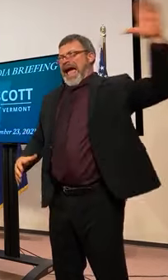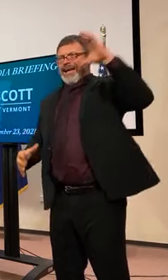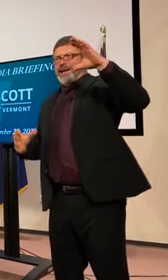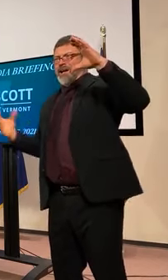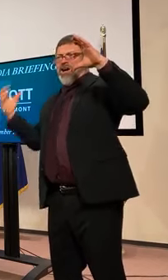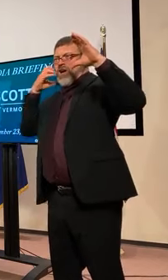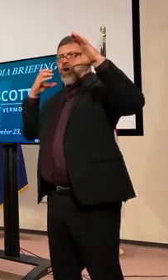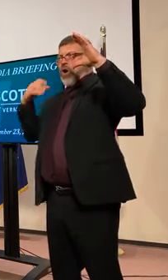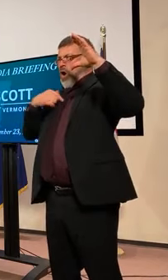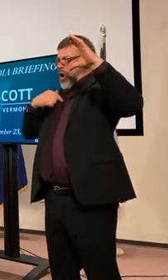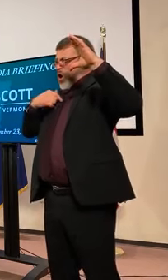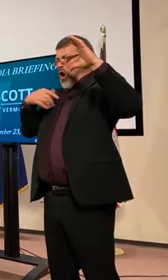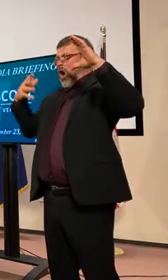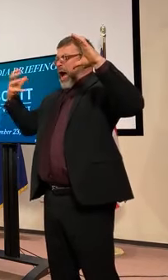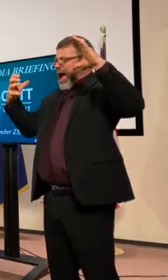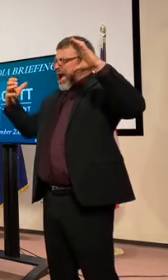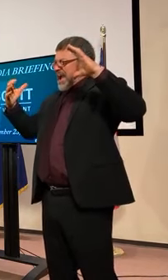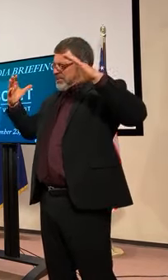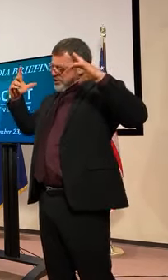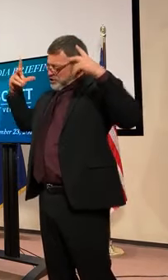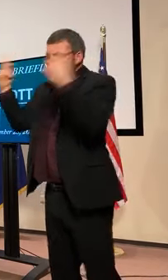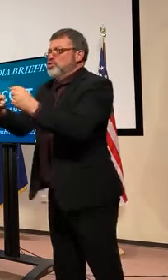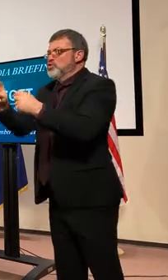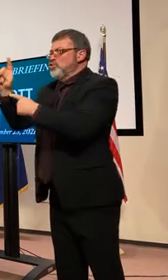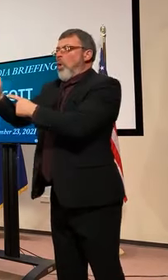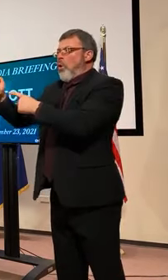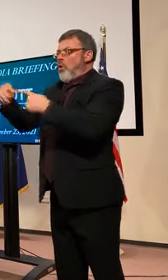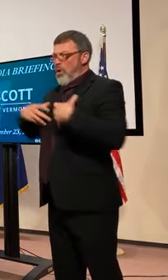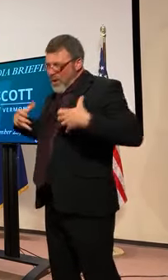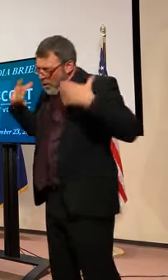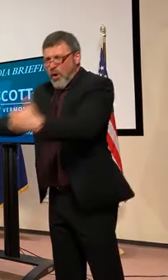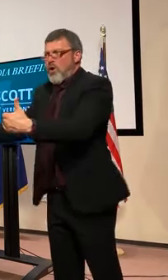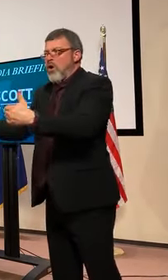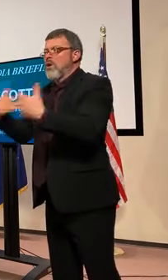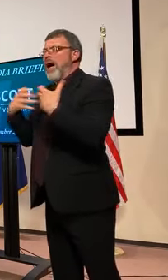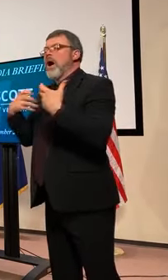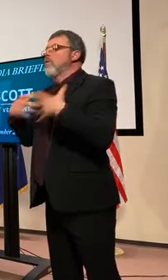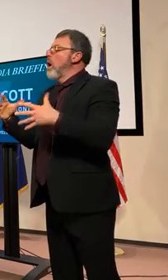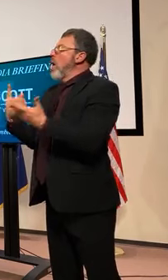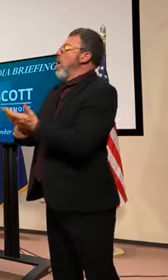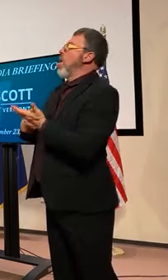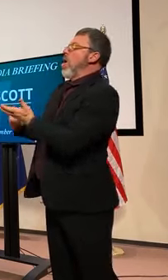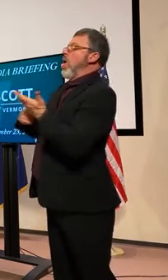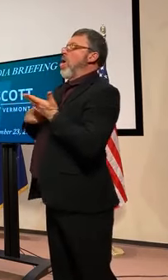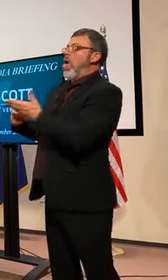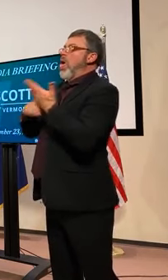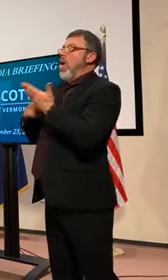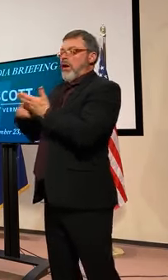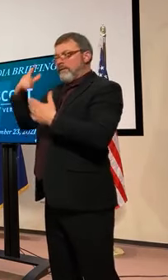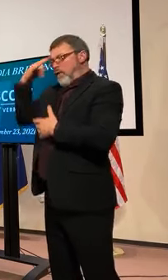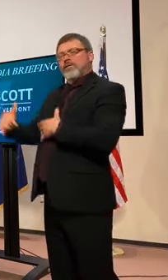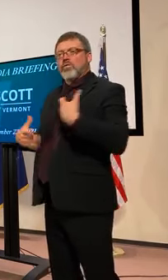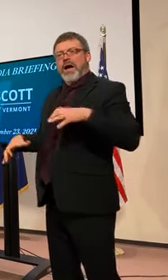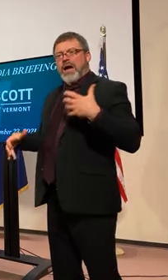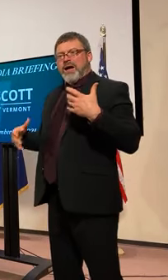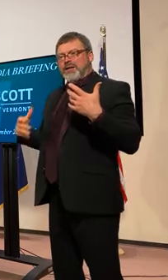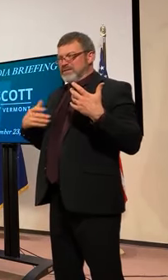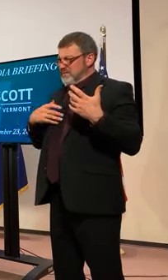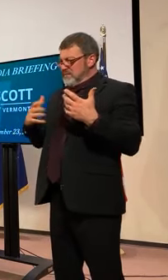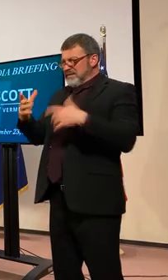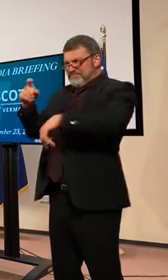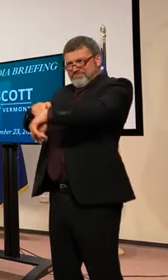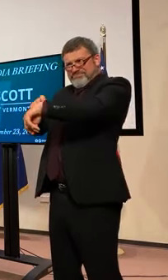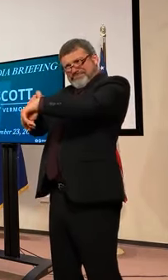as quickly and as efficiently and effectively as possible. So I think we need to put politics aside, put the campaign